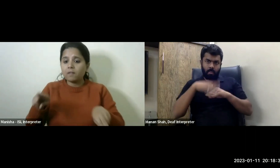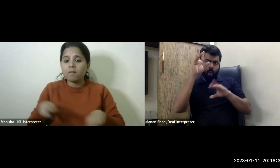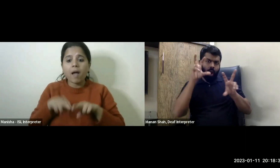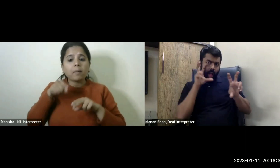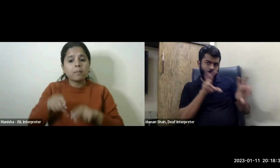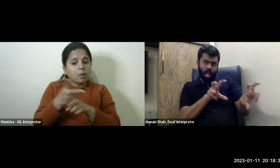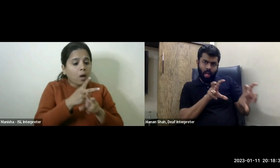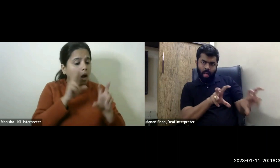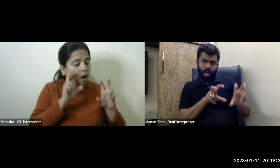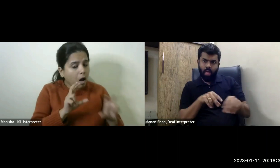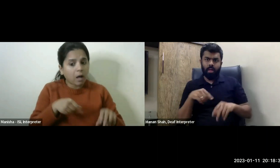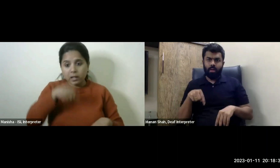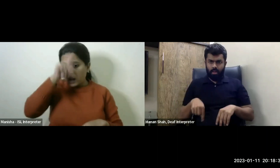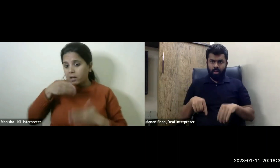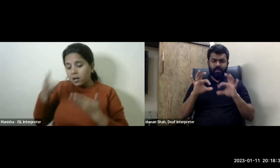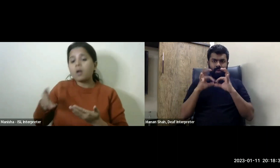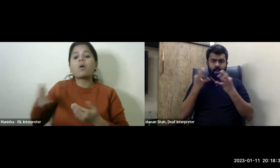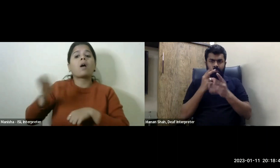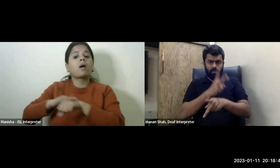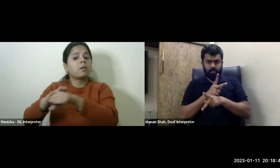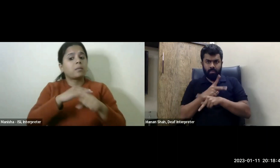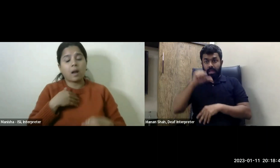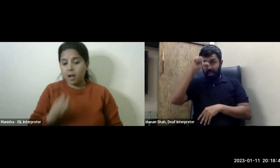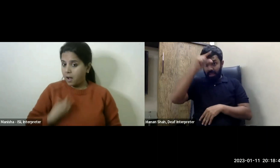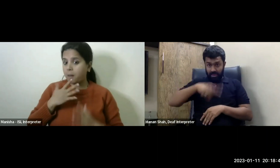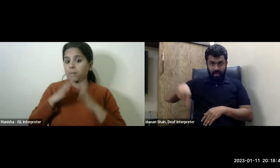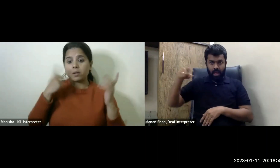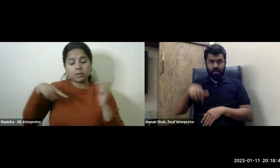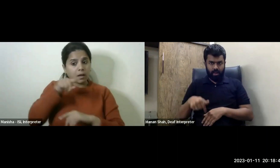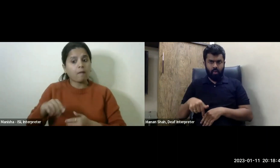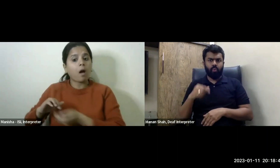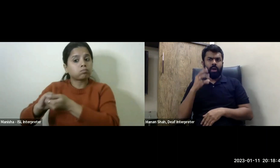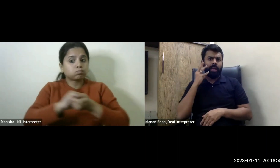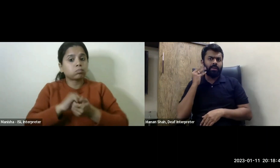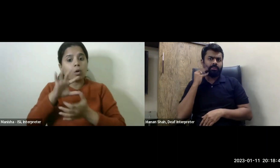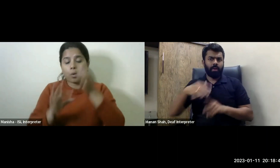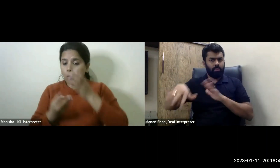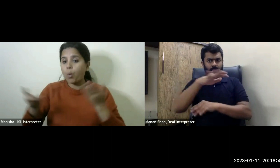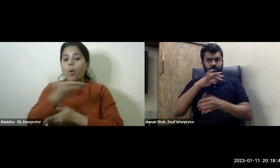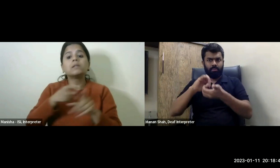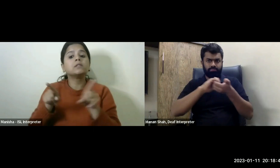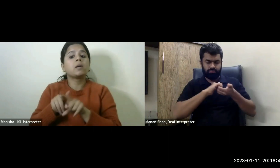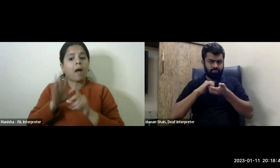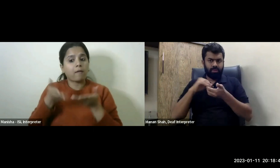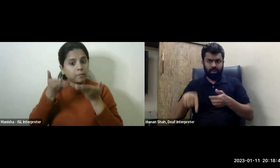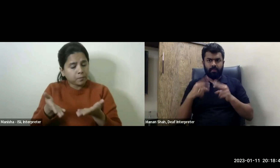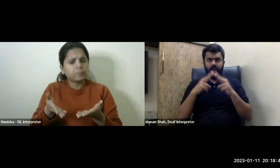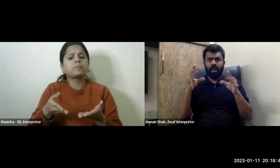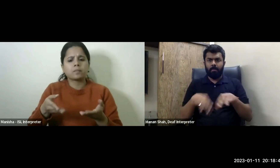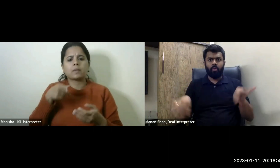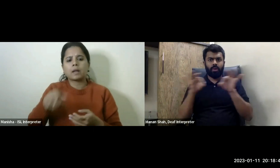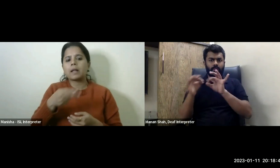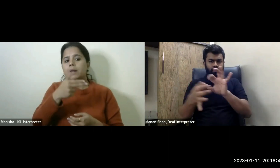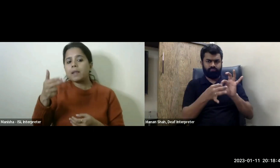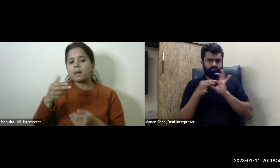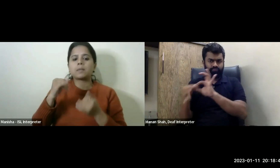and Bangladesh. And I'm delighted one of our partner organization is also here, Sacred, Mr.